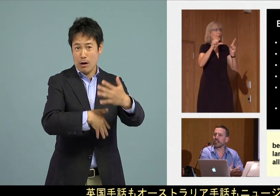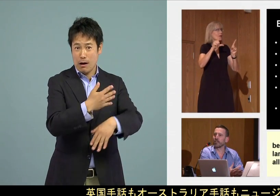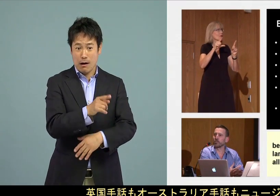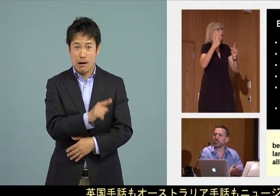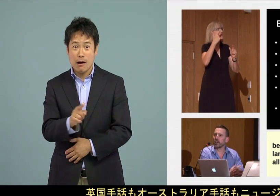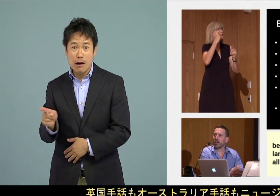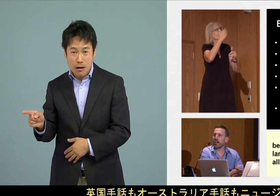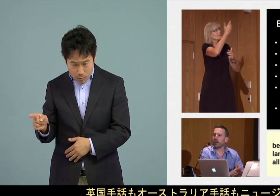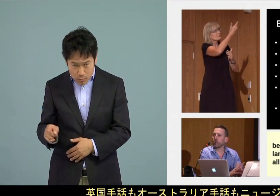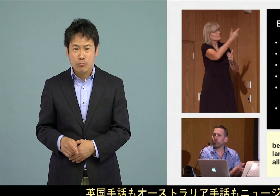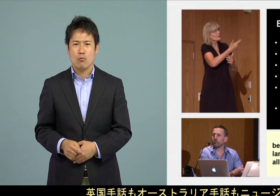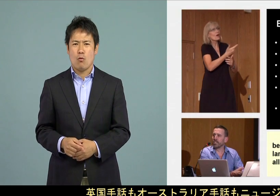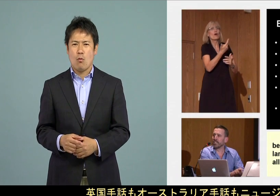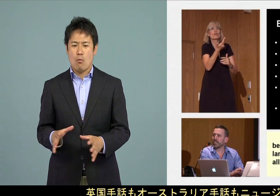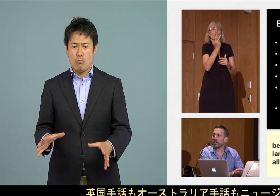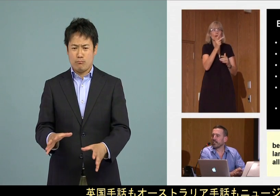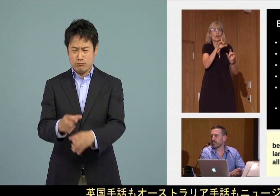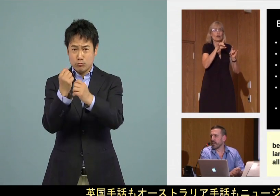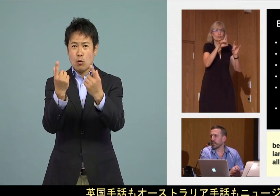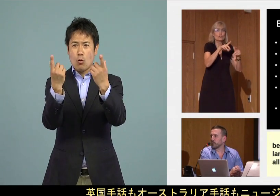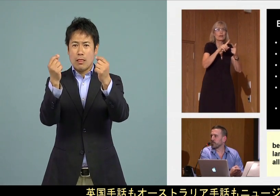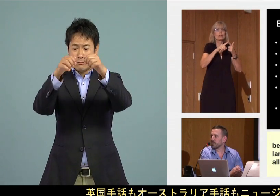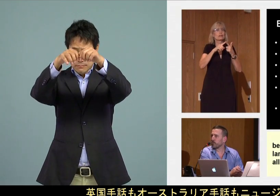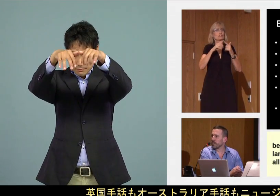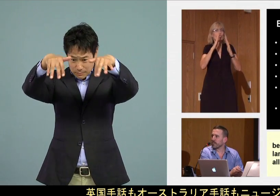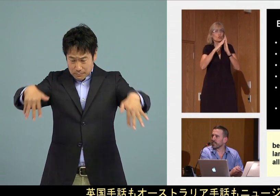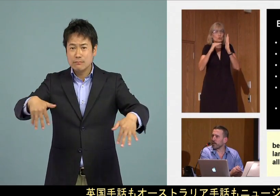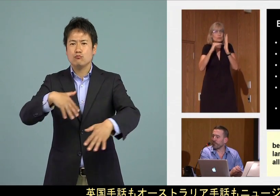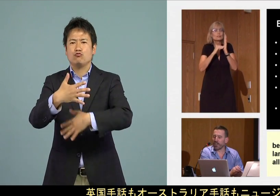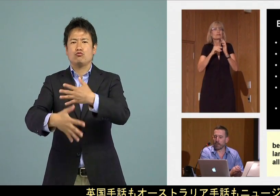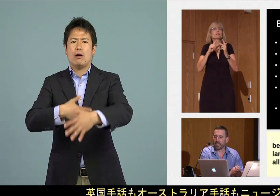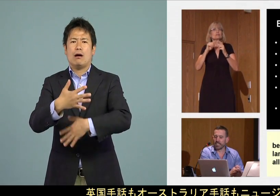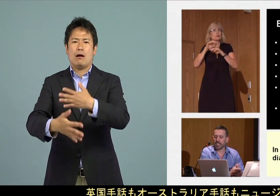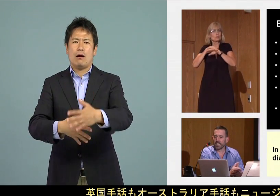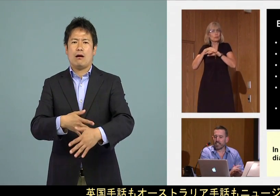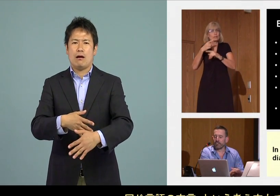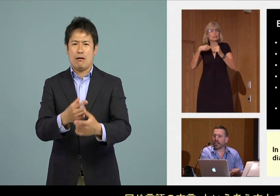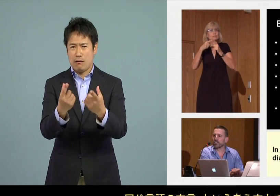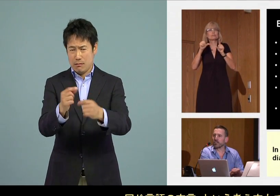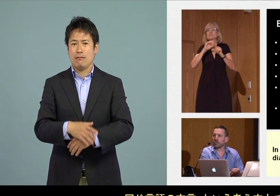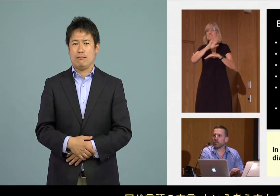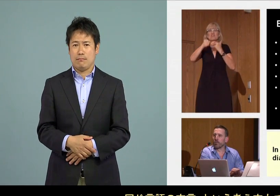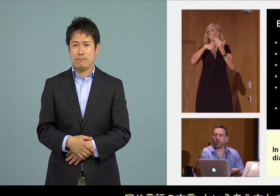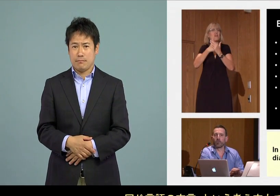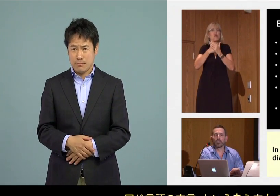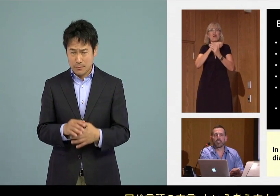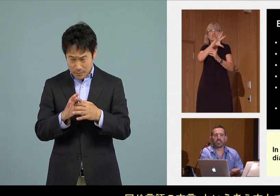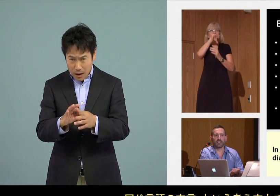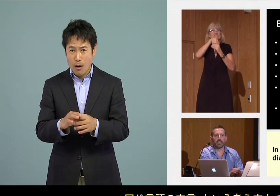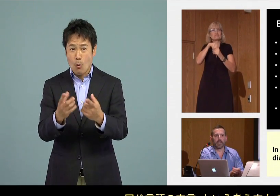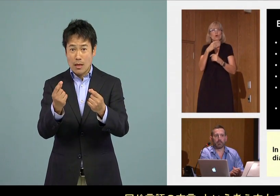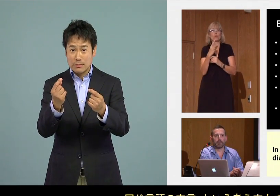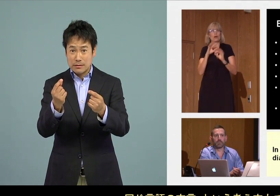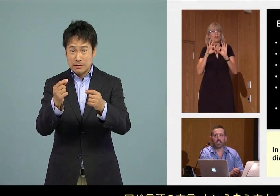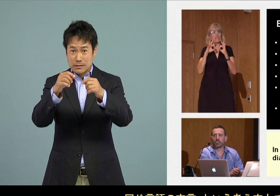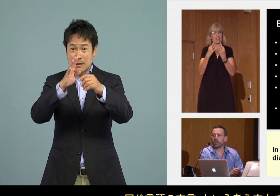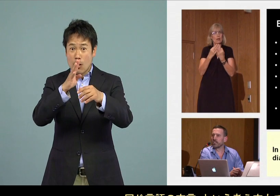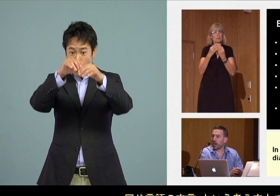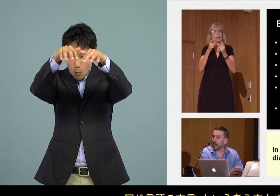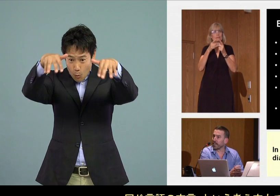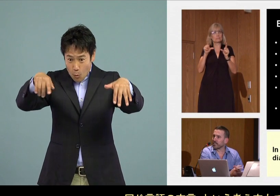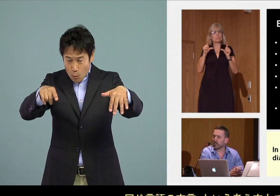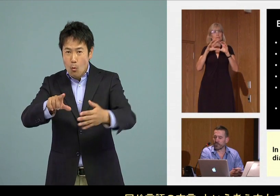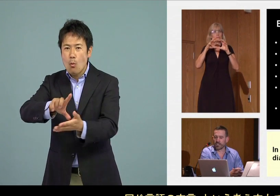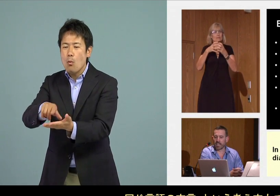Zealand Sign Language are all really sign languages within the same family. In fact, you might want to consider them to